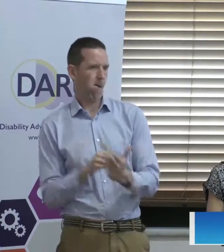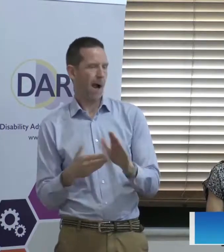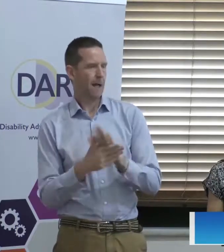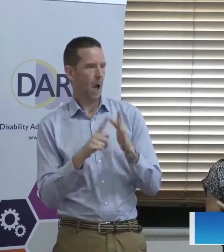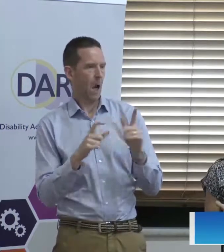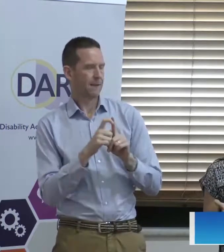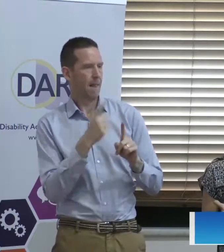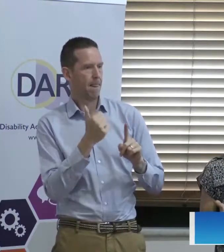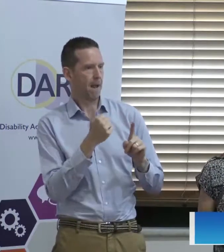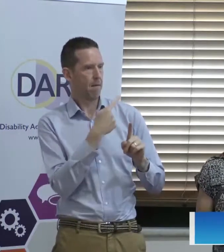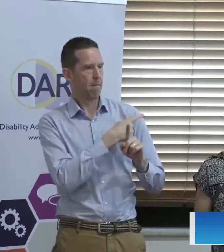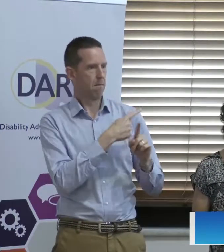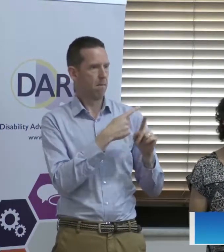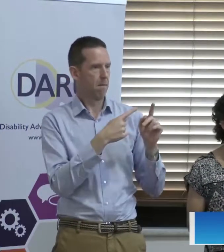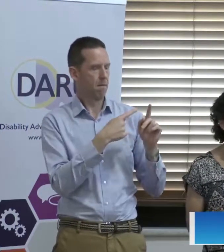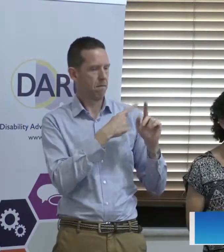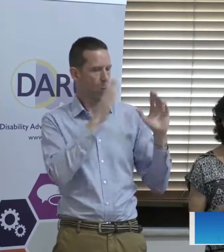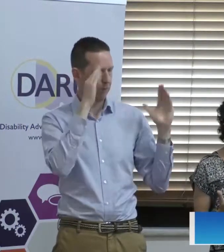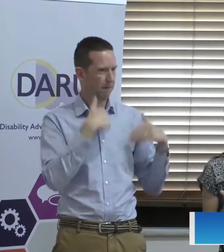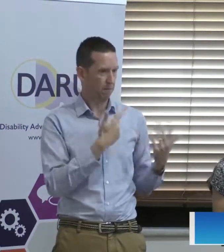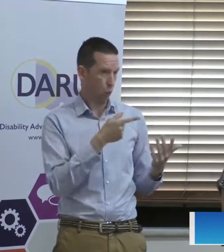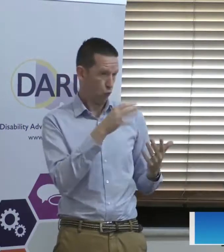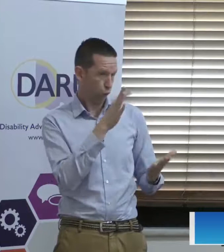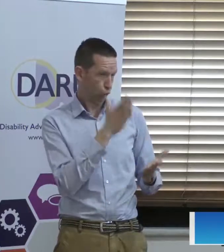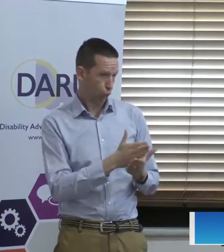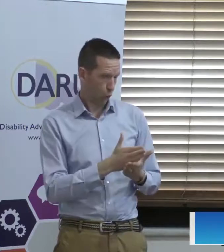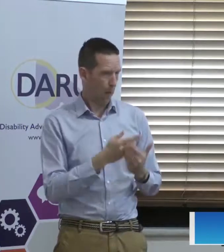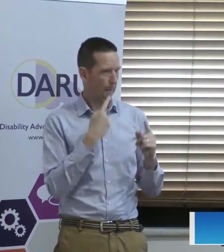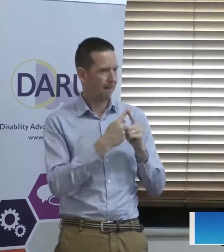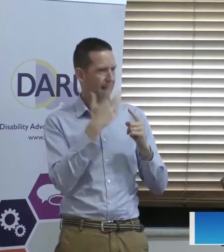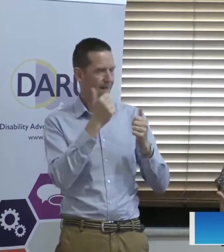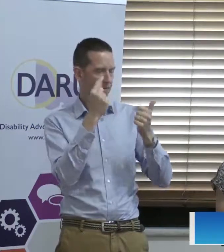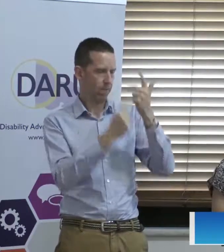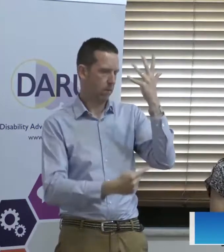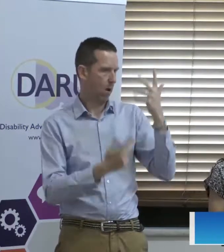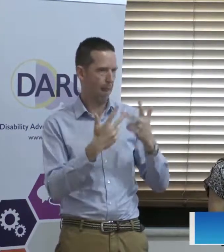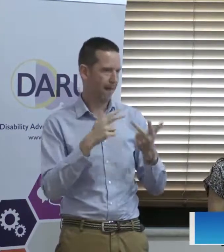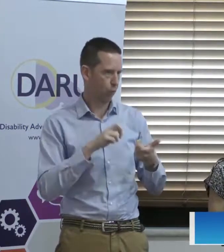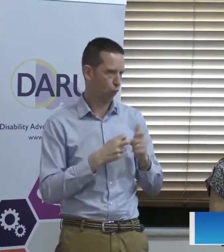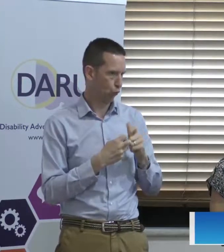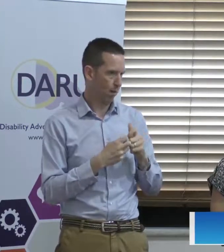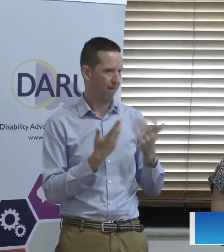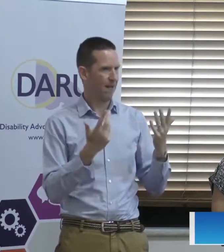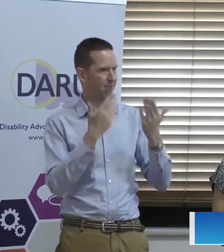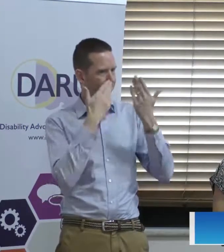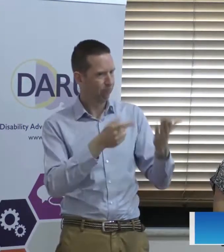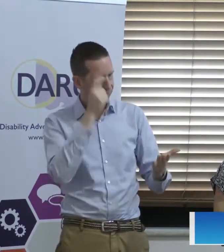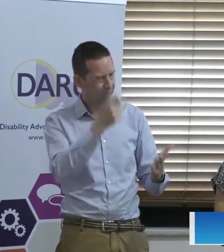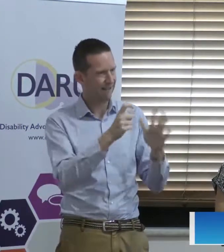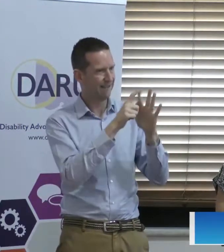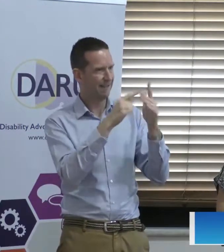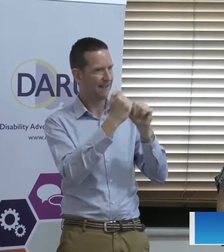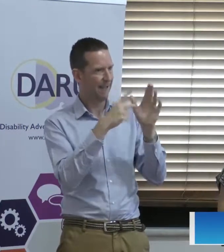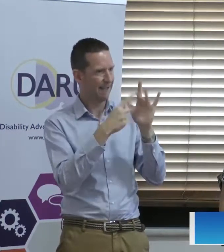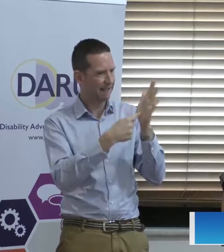under ASC, which is not necessarily true. And there's all these other issues of dignity and identity and